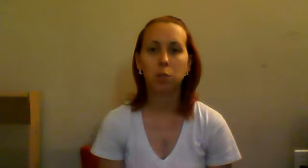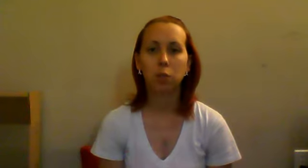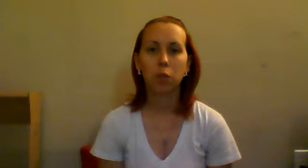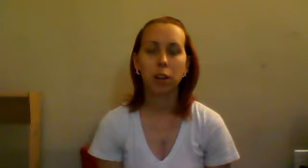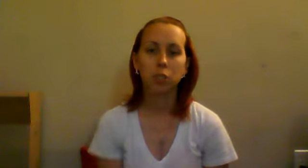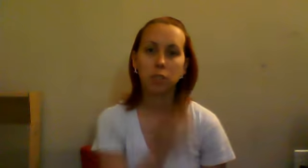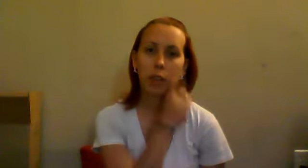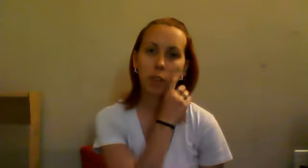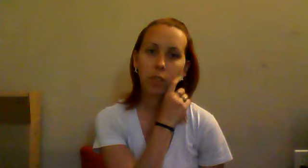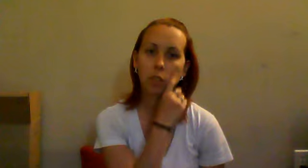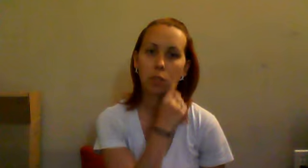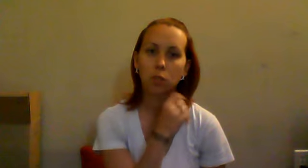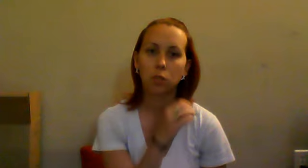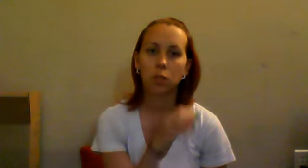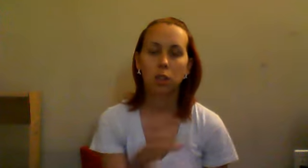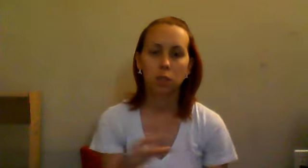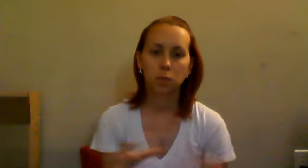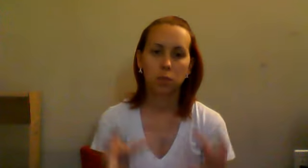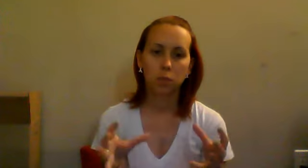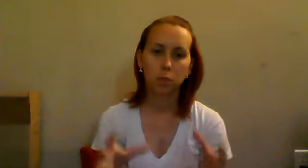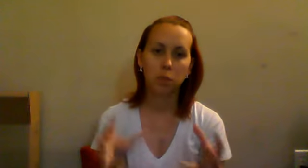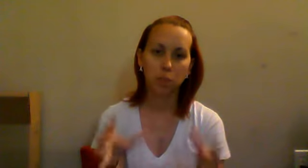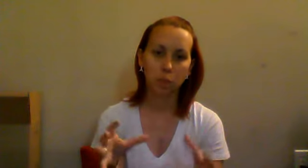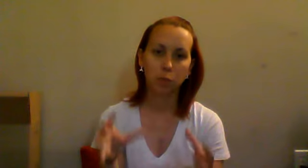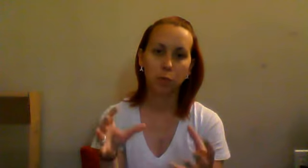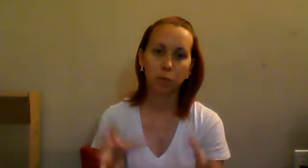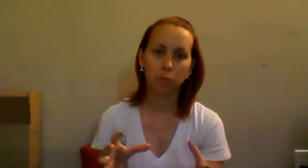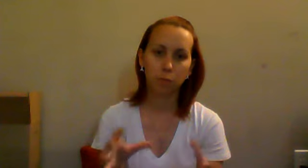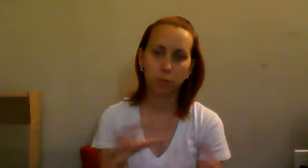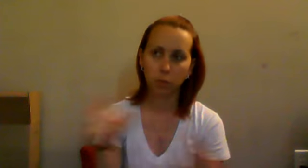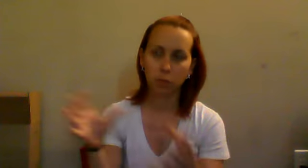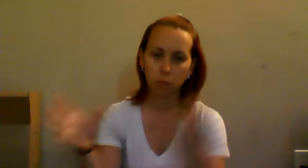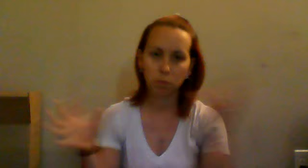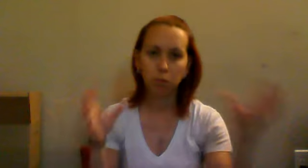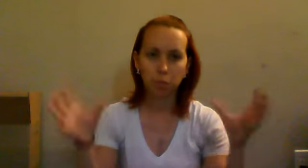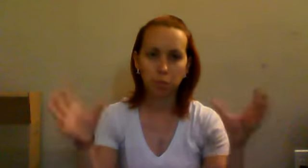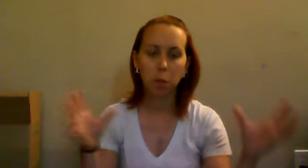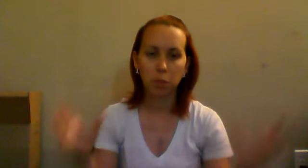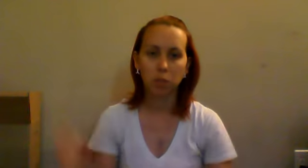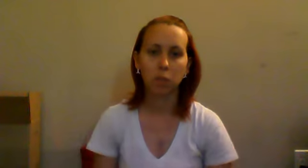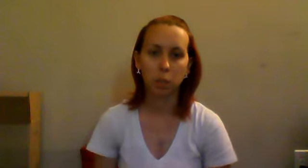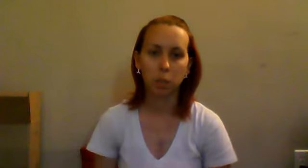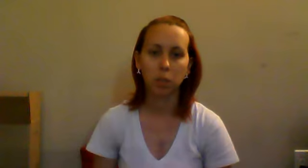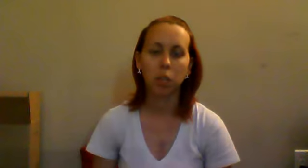before I actually dive into specifics for different members of the family,